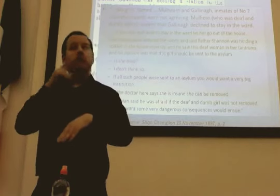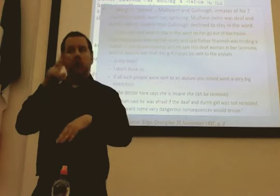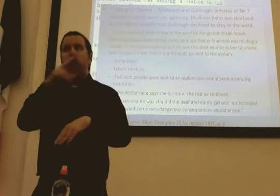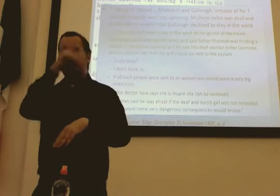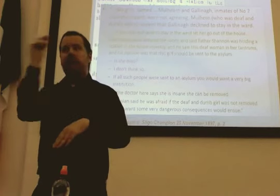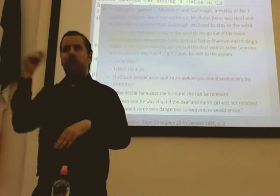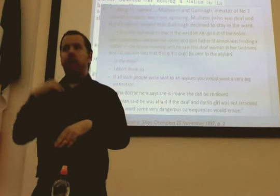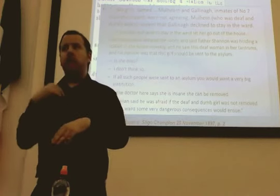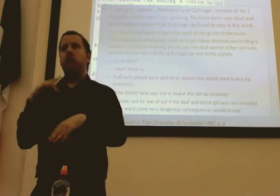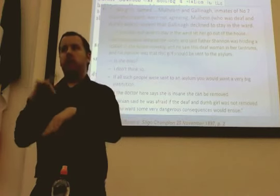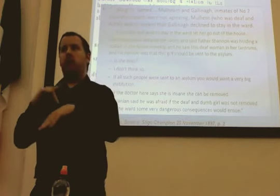doctor.